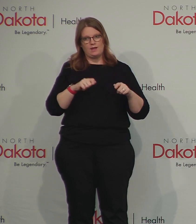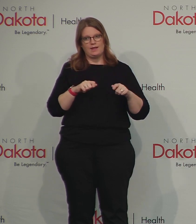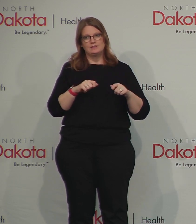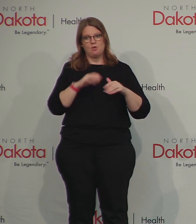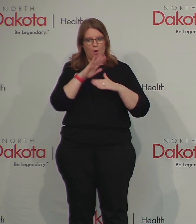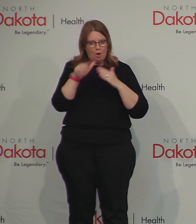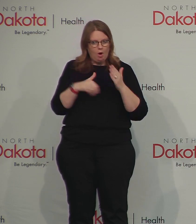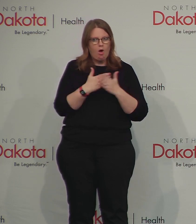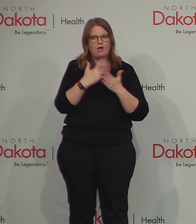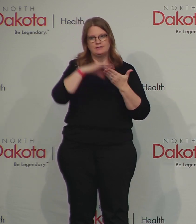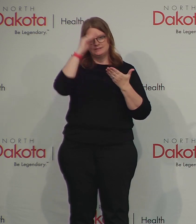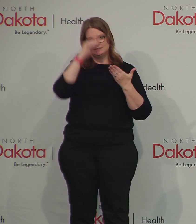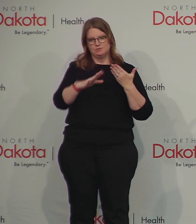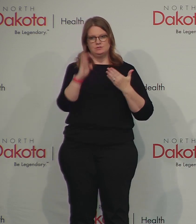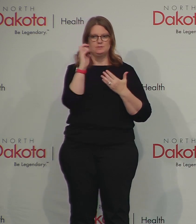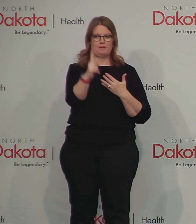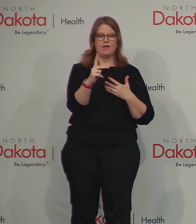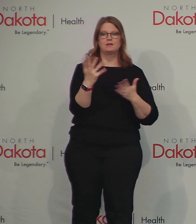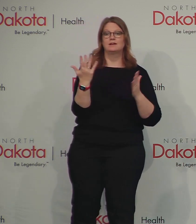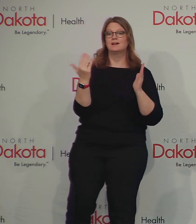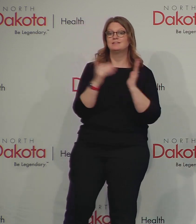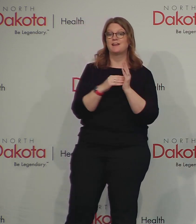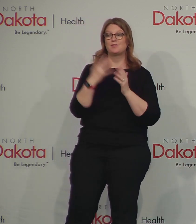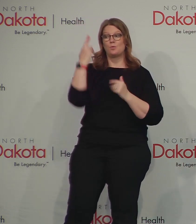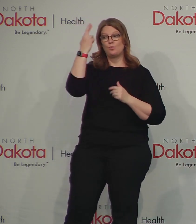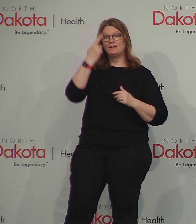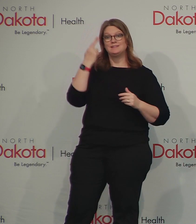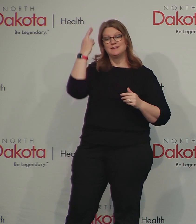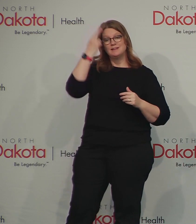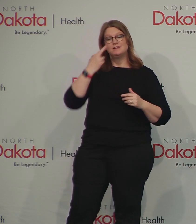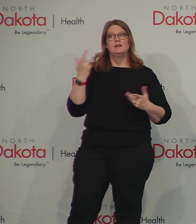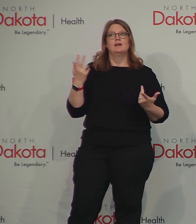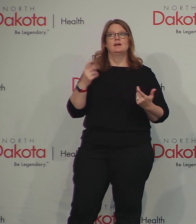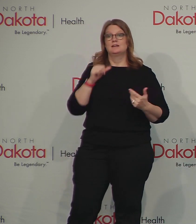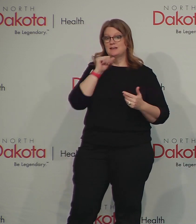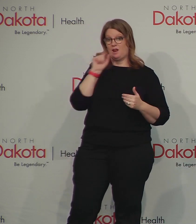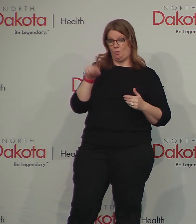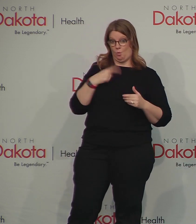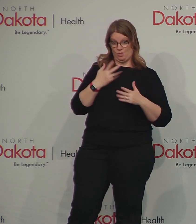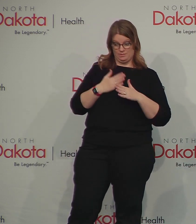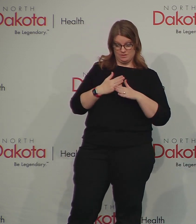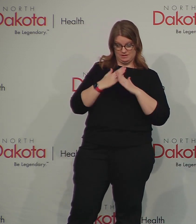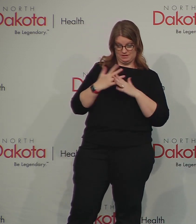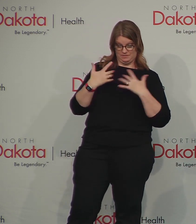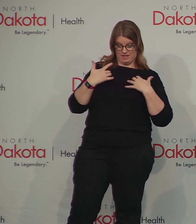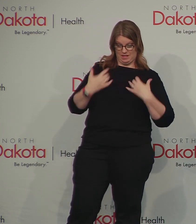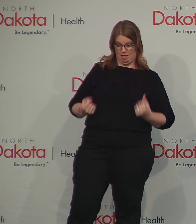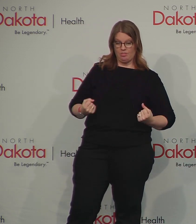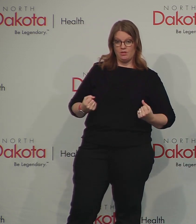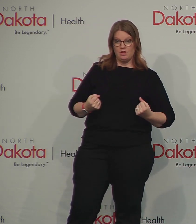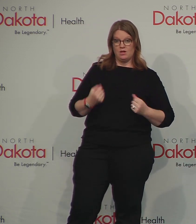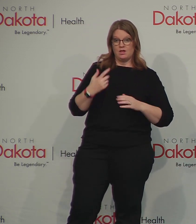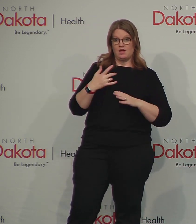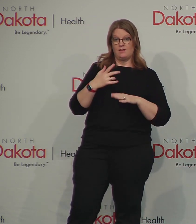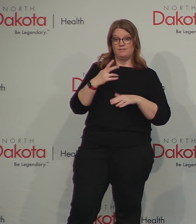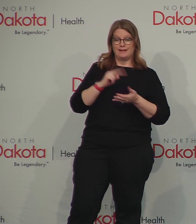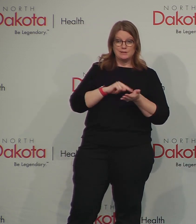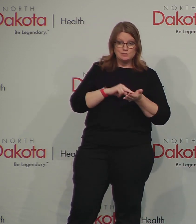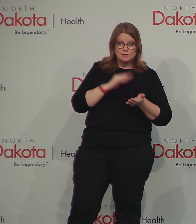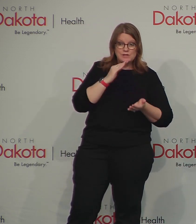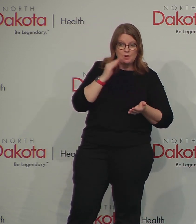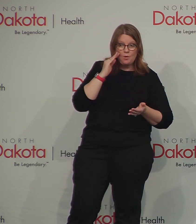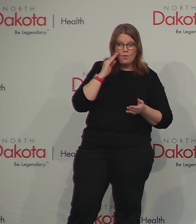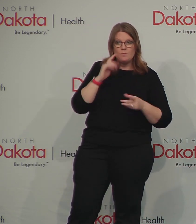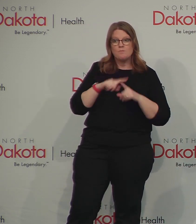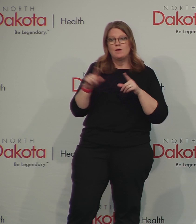in in-school learning. Another objective, of course, is we want to get back towards not just protecting the health of our long-term care residents, but